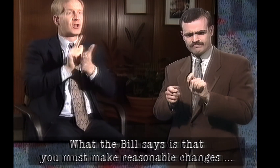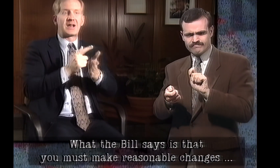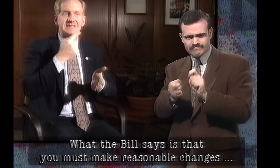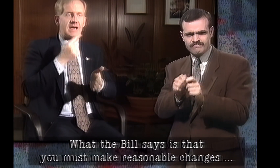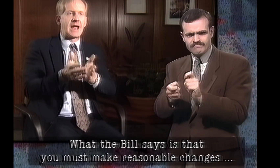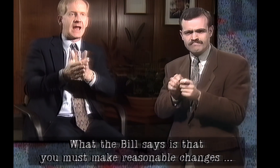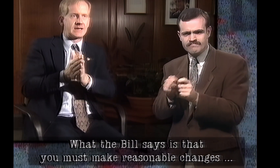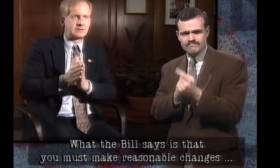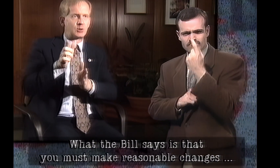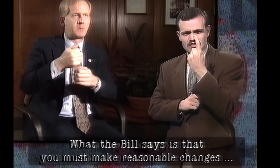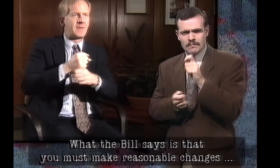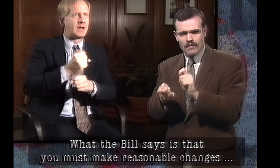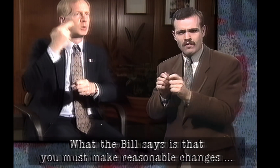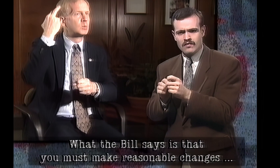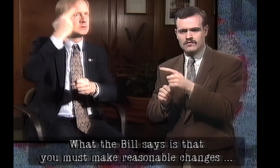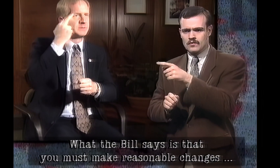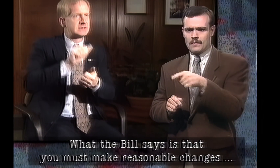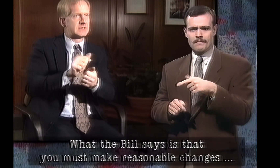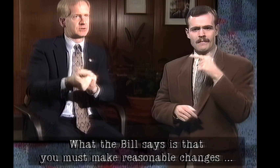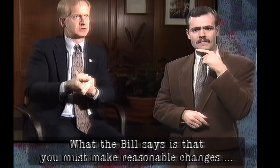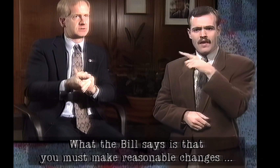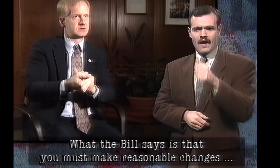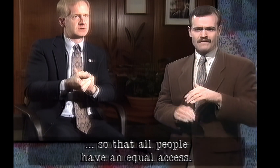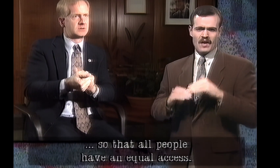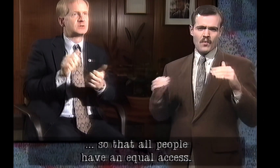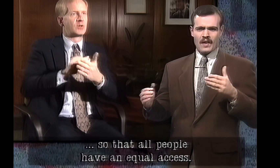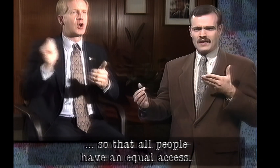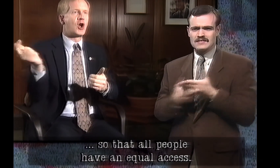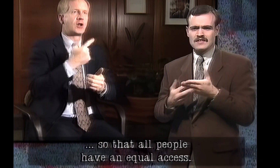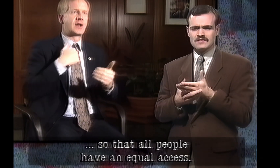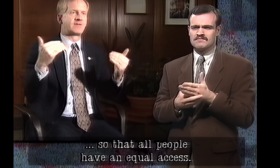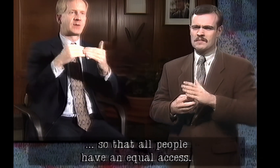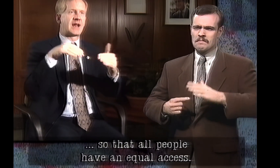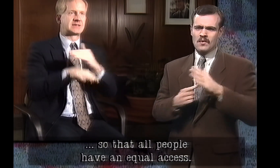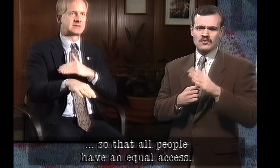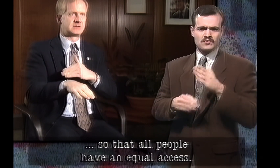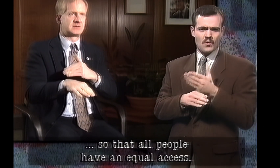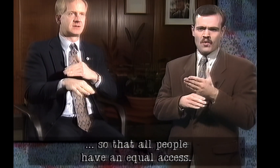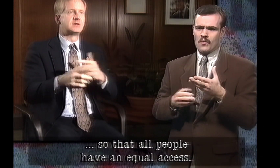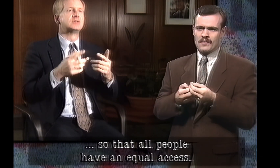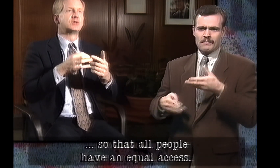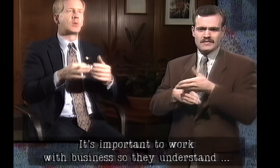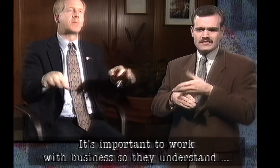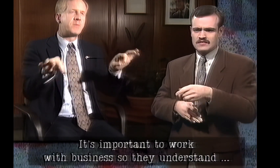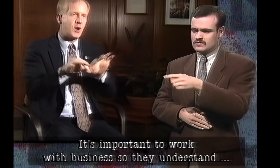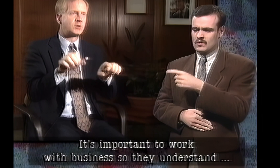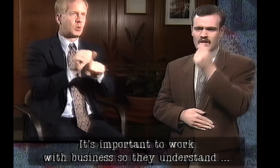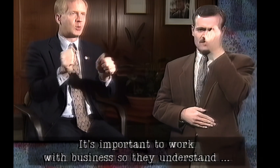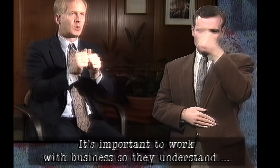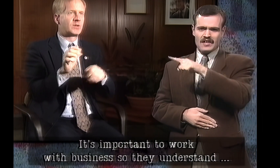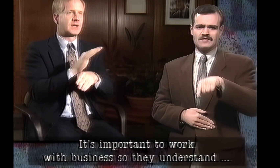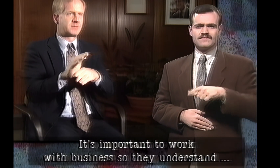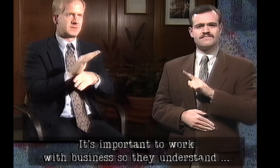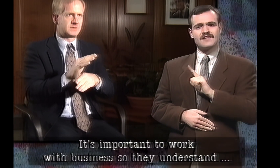the bill says is that you must make reasonable changes so that all people have an equal access. It's important to